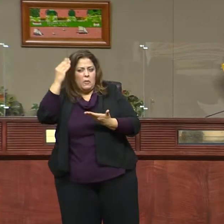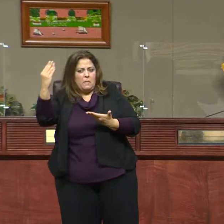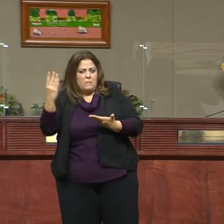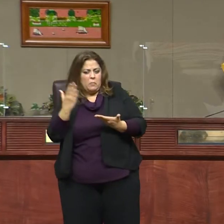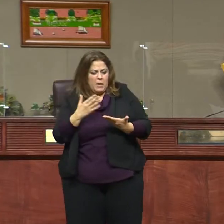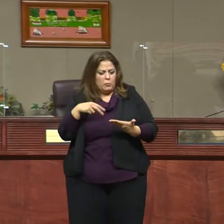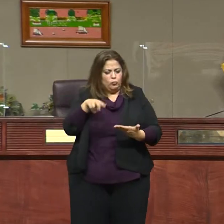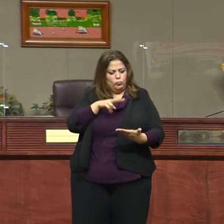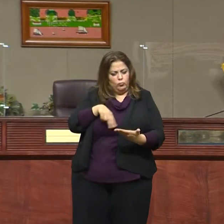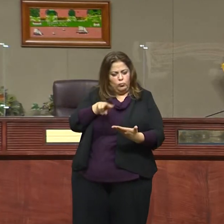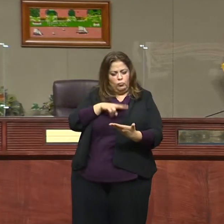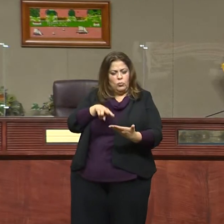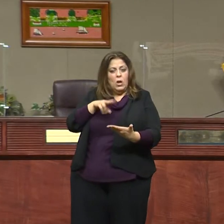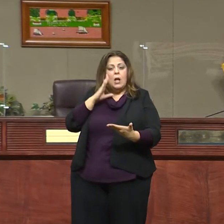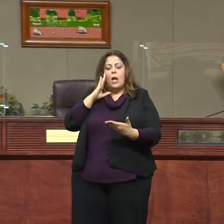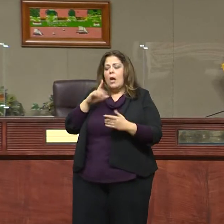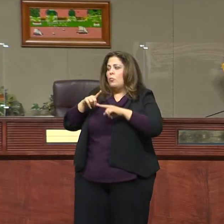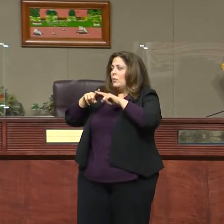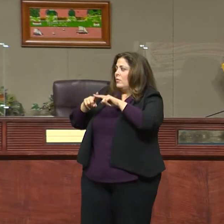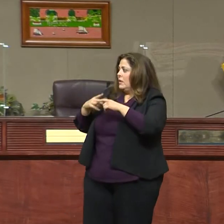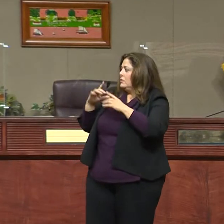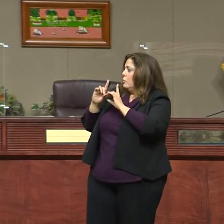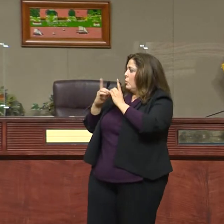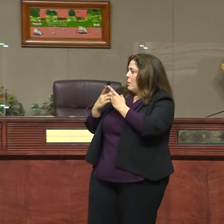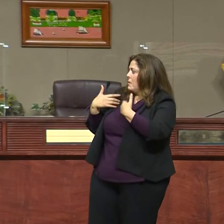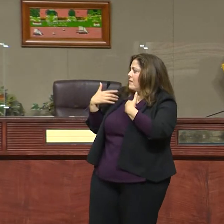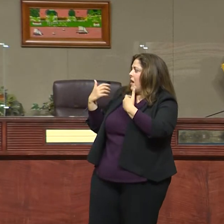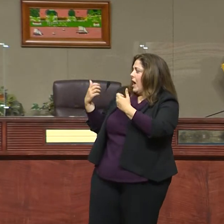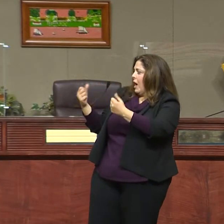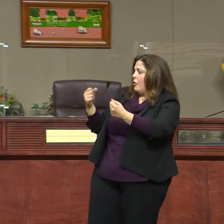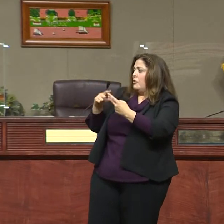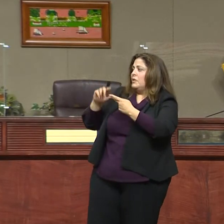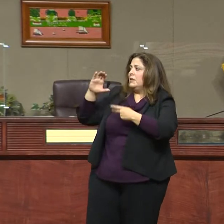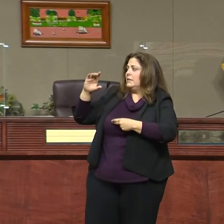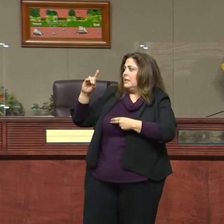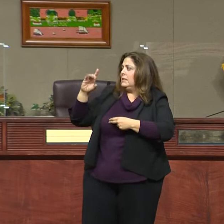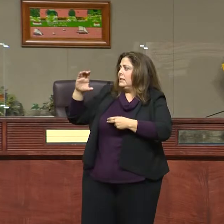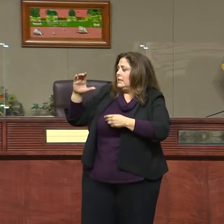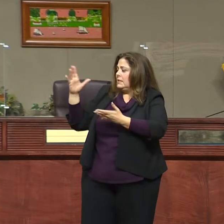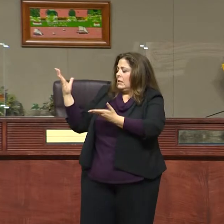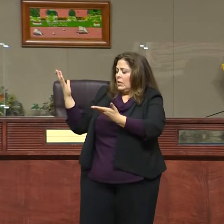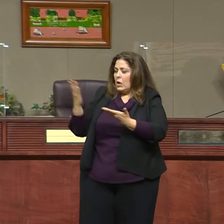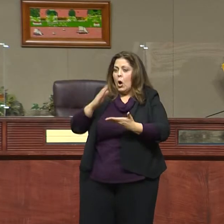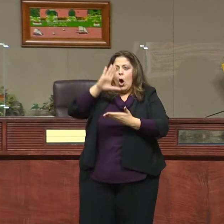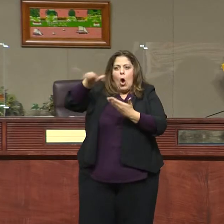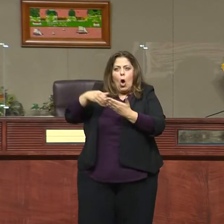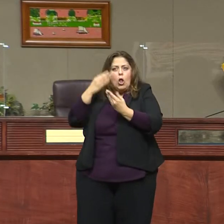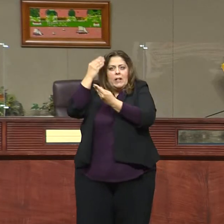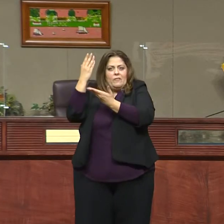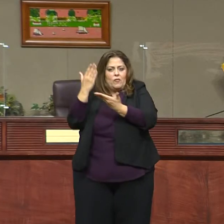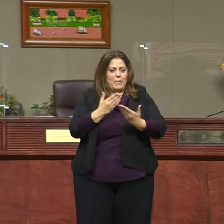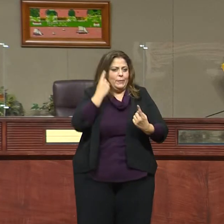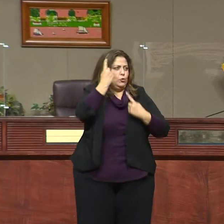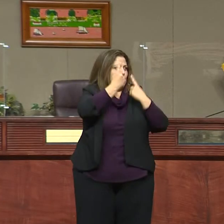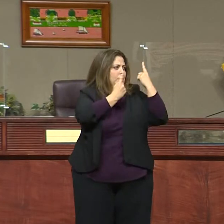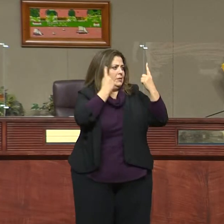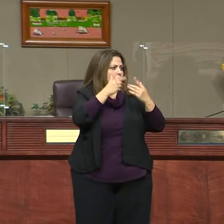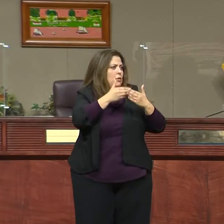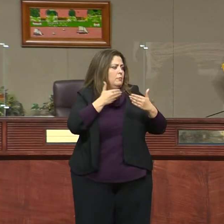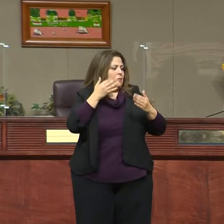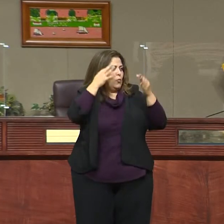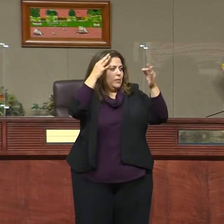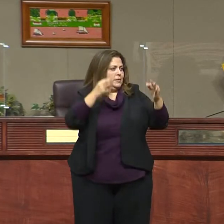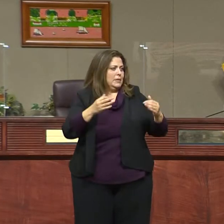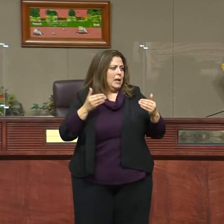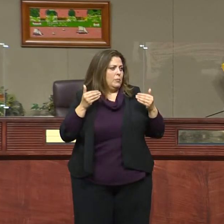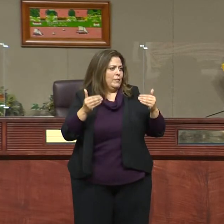rely on the Department of Health, their guidance, as well as CDC guidance moving forward, but definitely take that into consideration. Thank